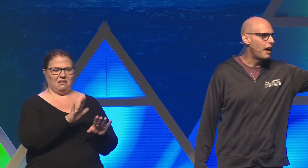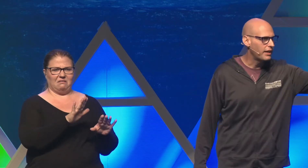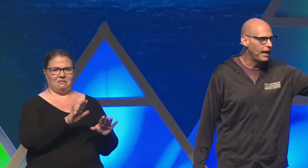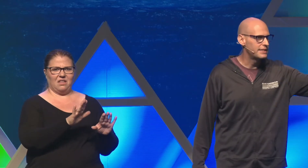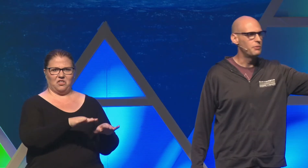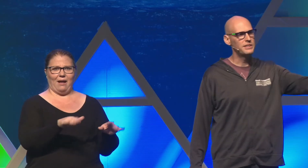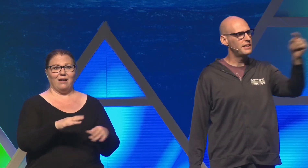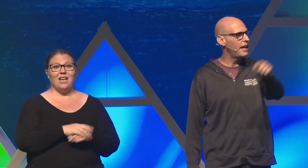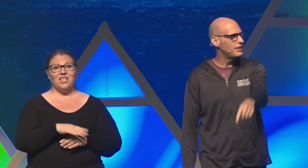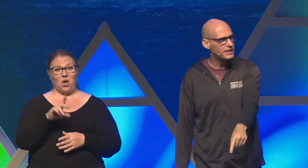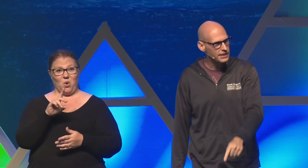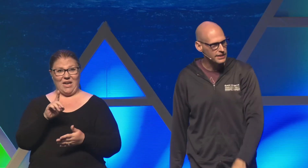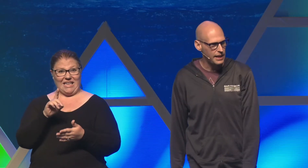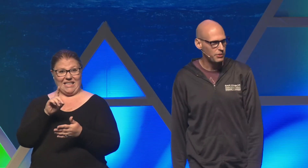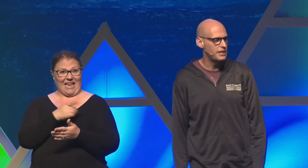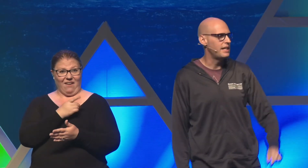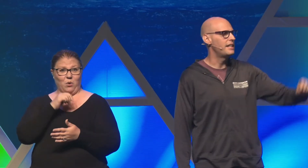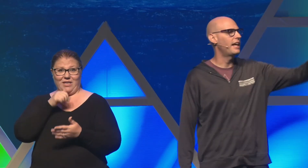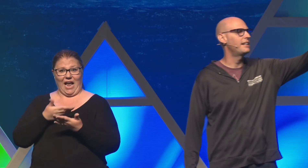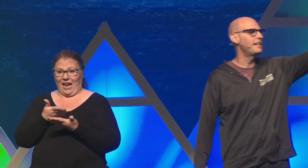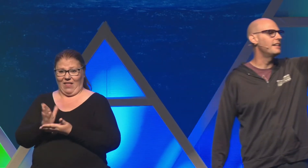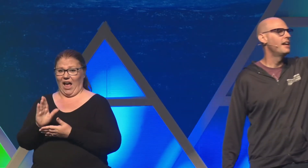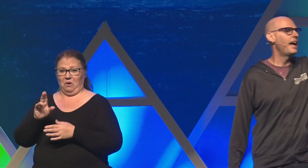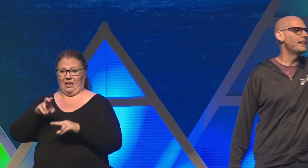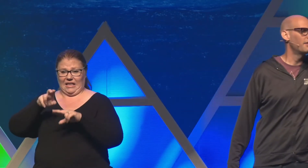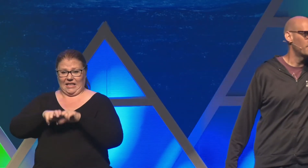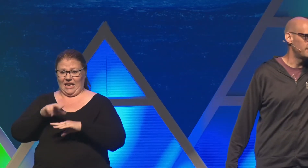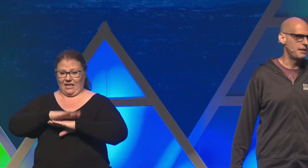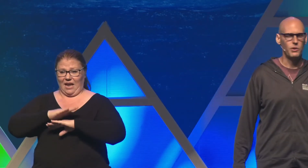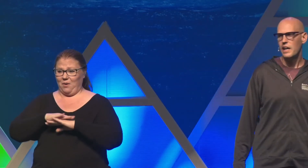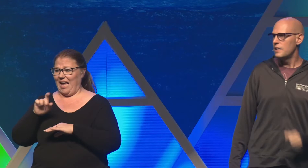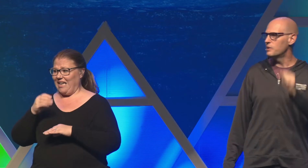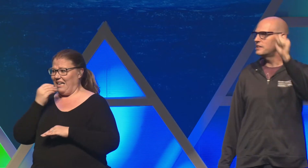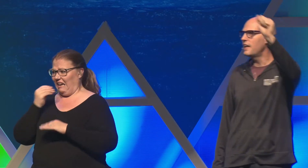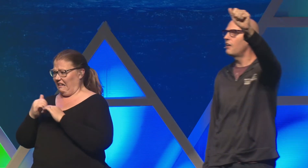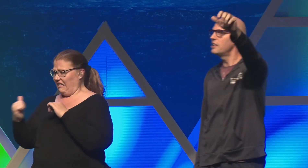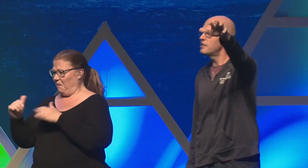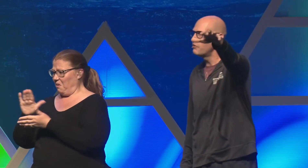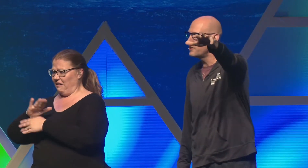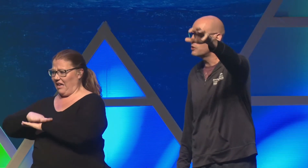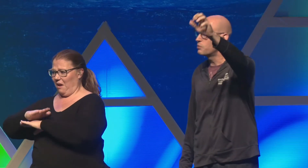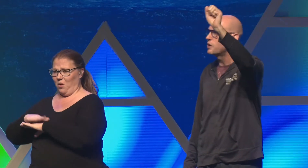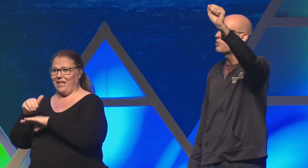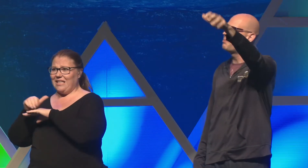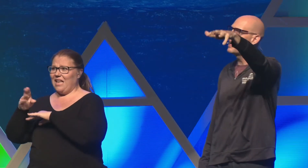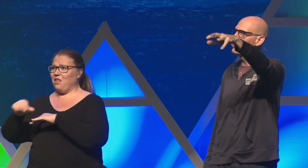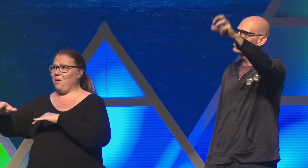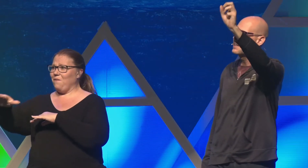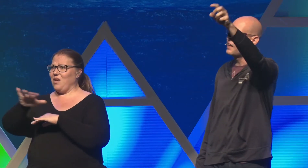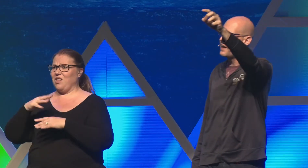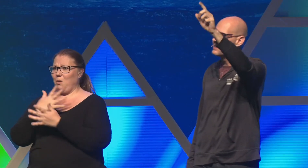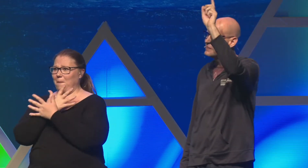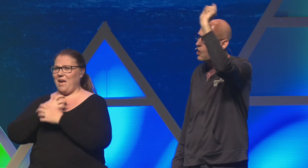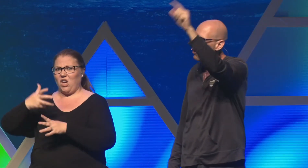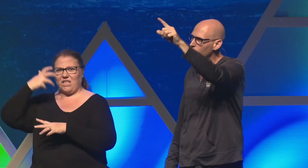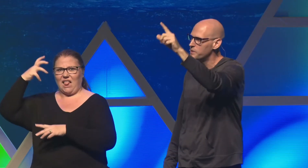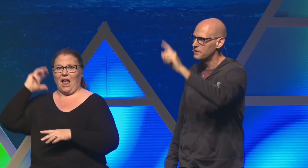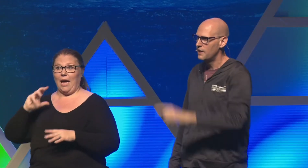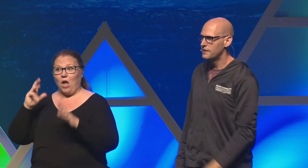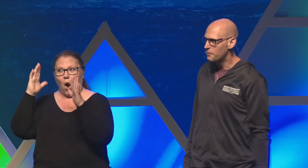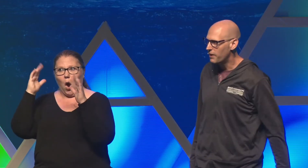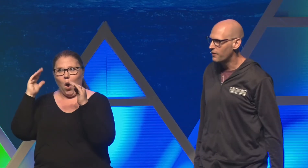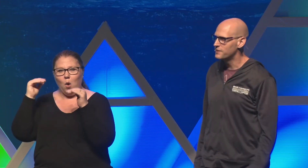the outcast. He wasn't allowed to sit at the table to eat. He had to eat at a different table. He was sent out into the fields where there were bears and lions in